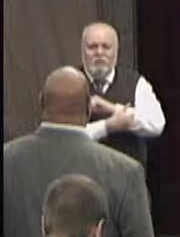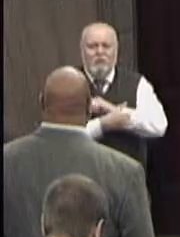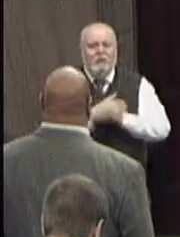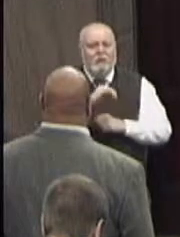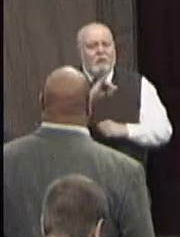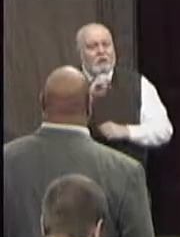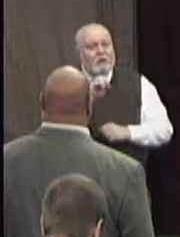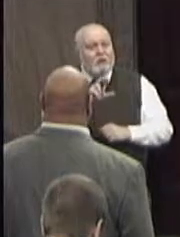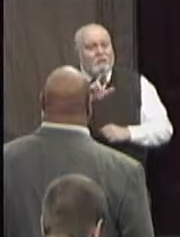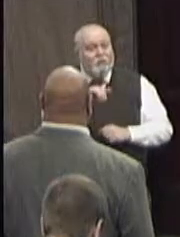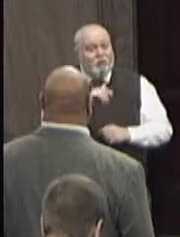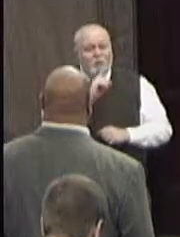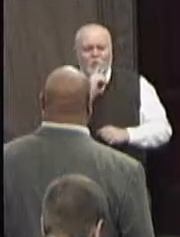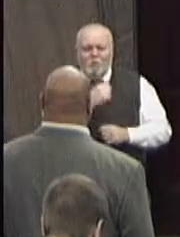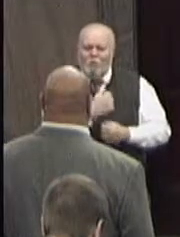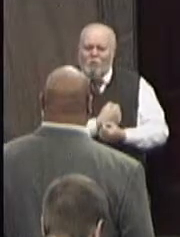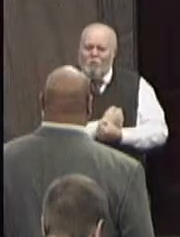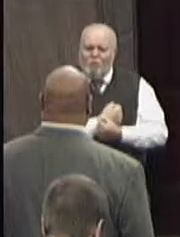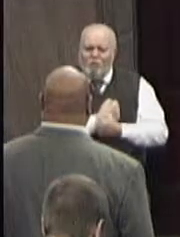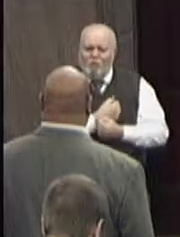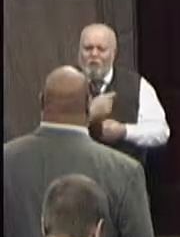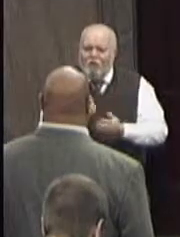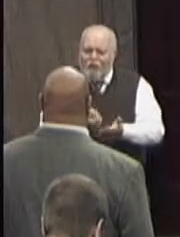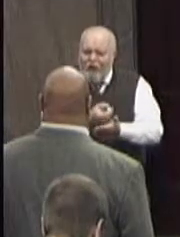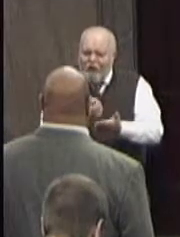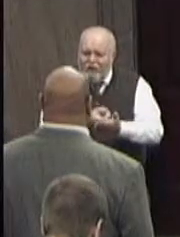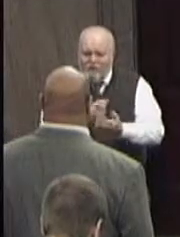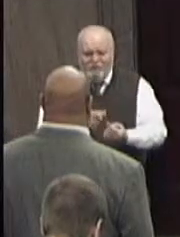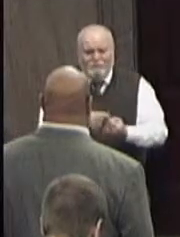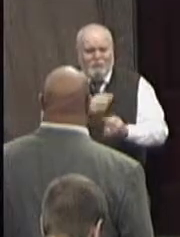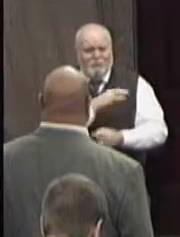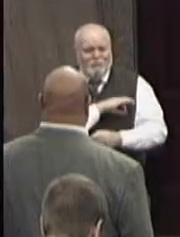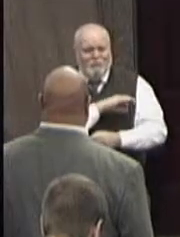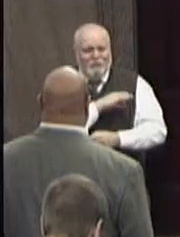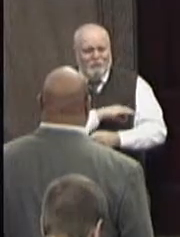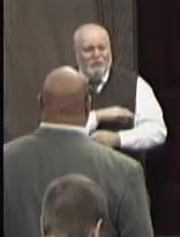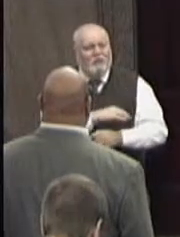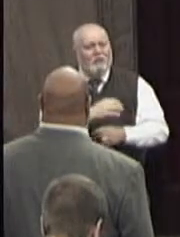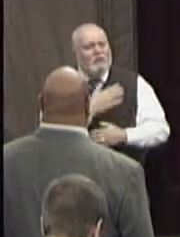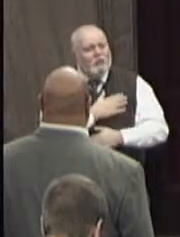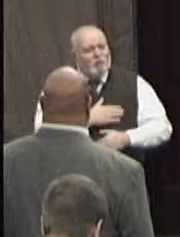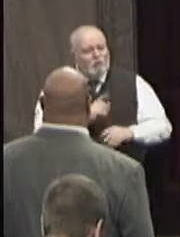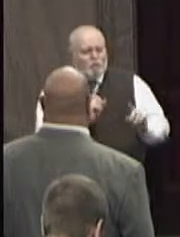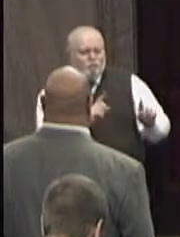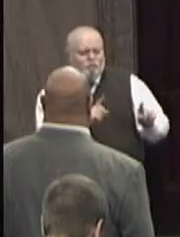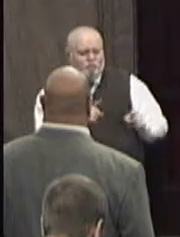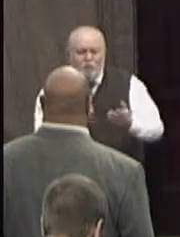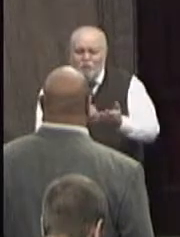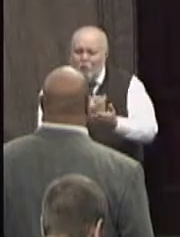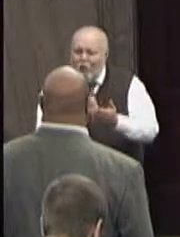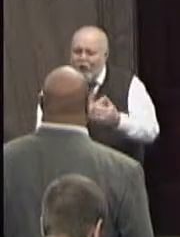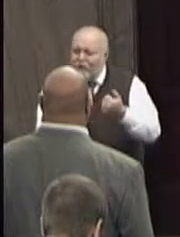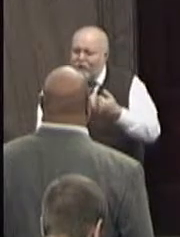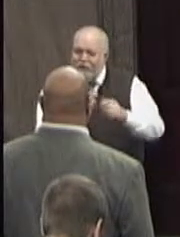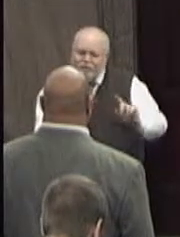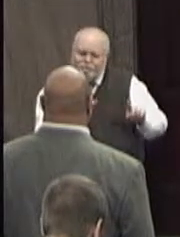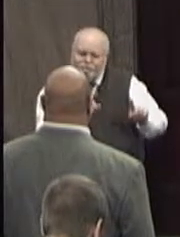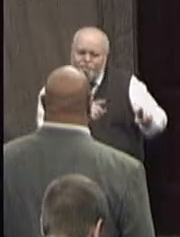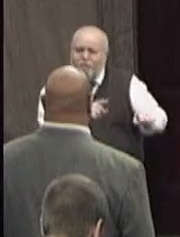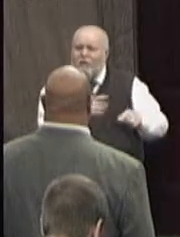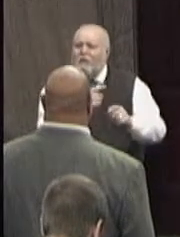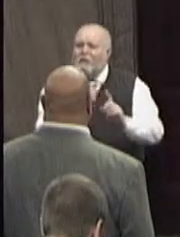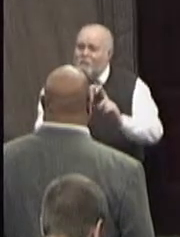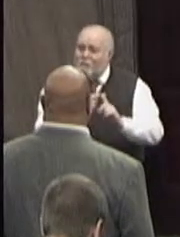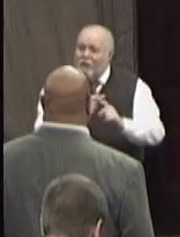Jeffrey was an avid fan of hockey, especially the Pittsburgh Penguins, he enjoyed going to as many hockey games as possible. He also loved to